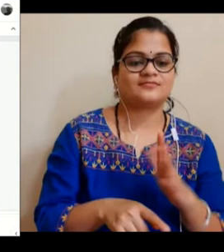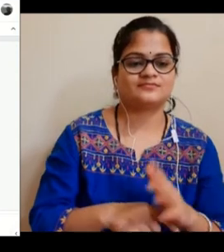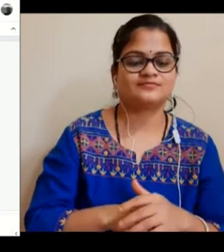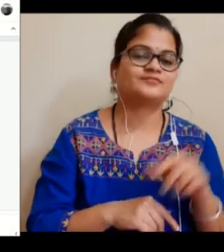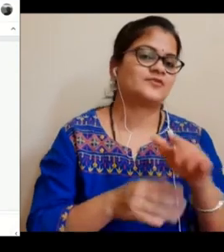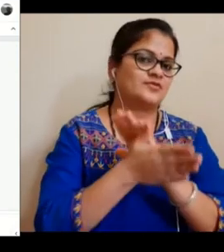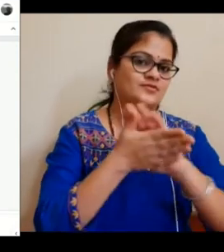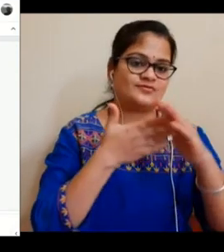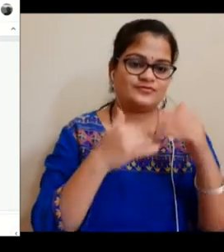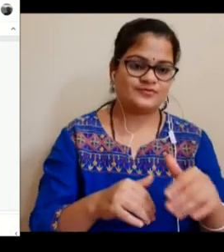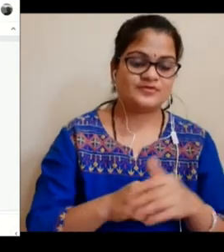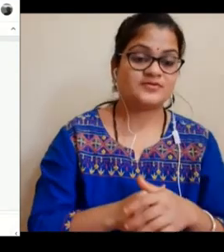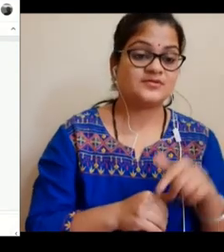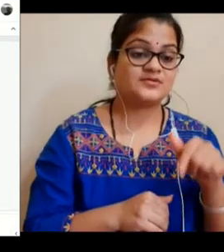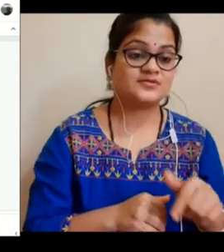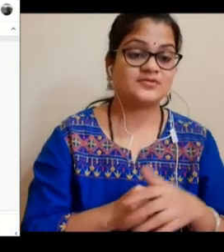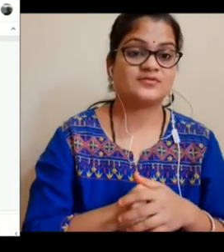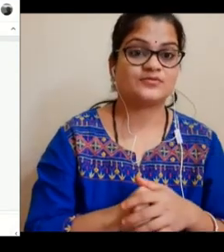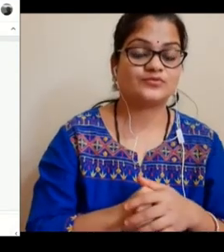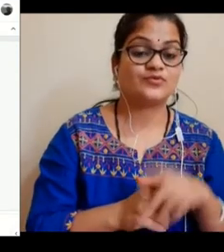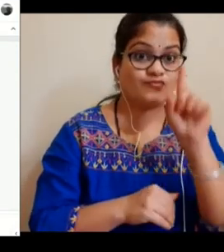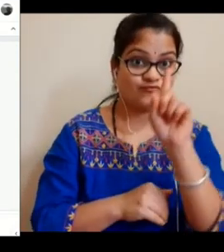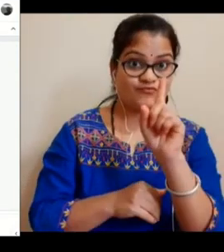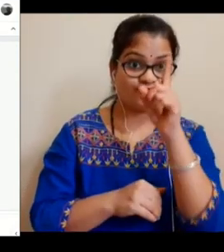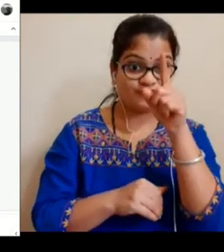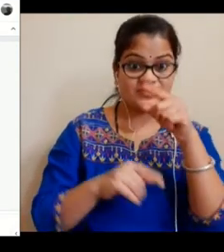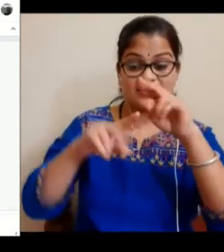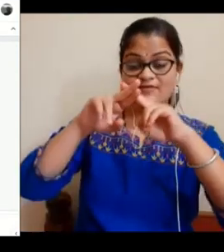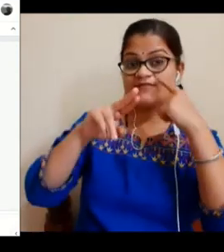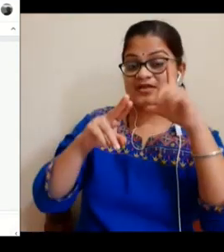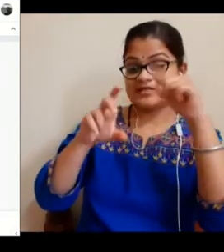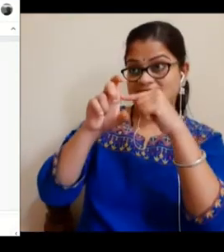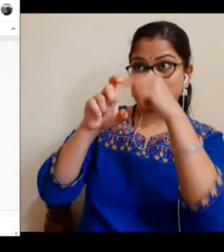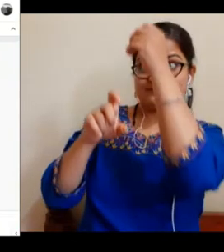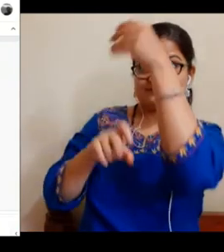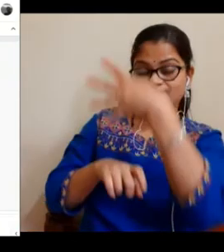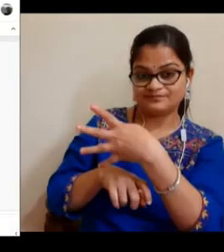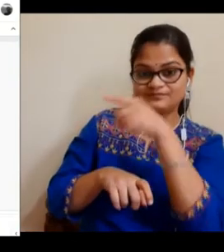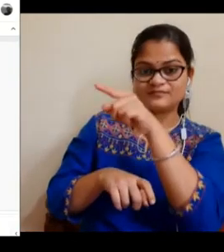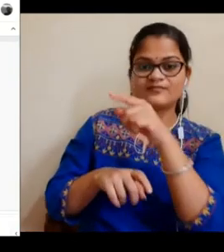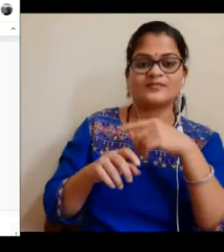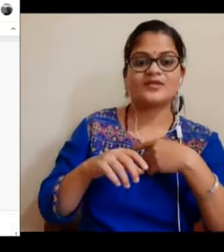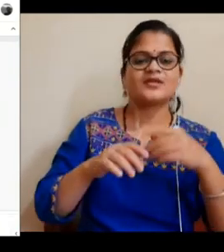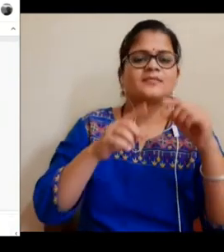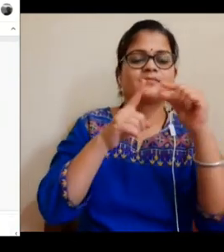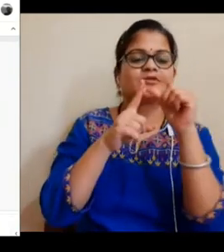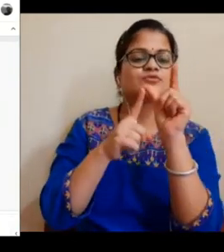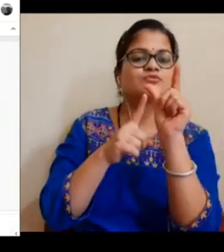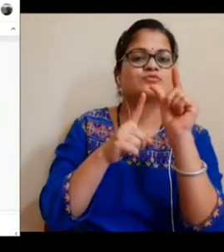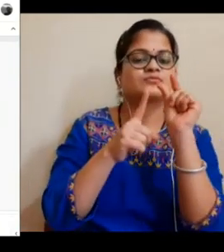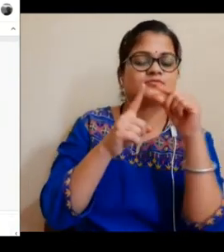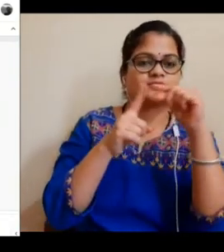Okay, so this is done. And now what you have to do is you go to File, and there's this option called Publish to the